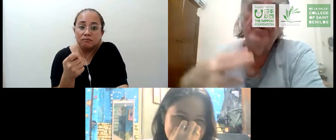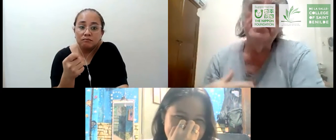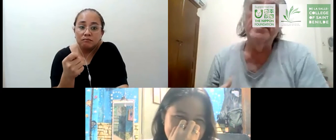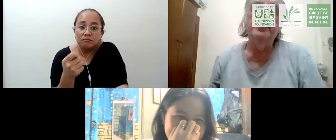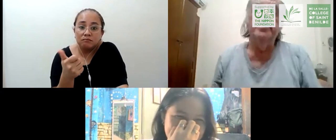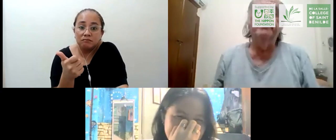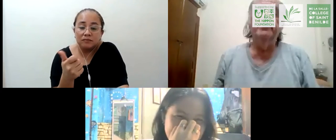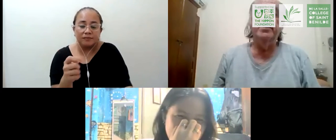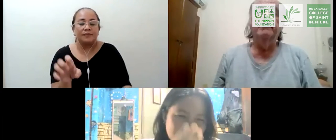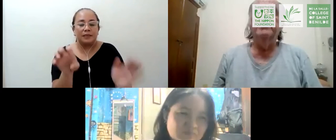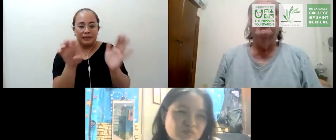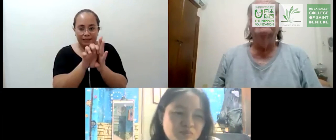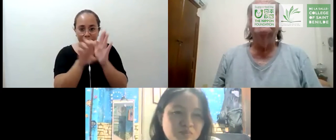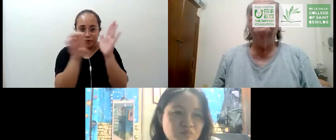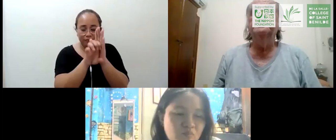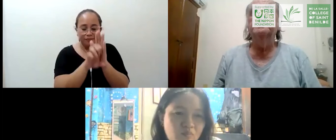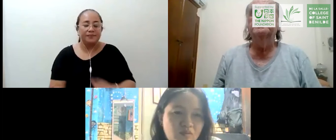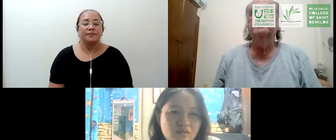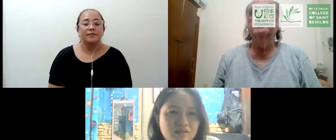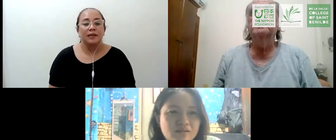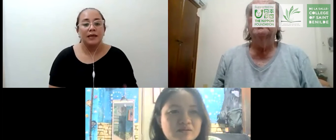So for example, if you have